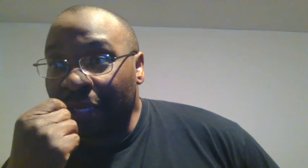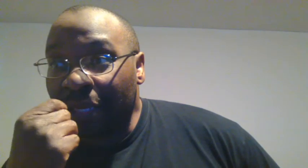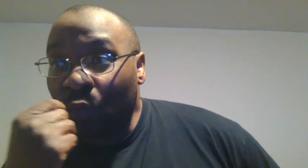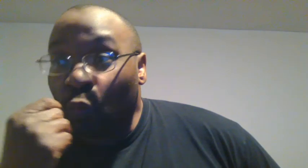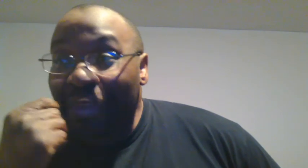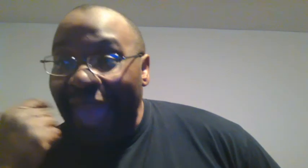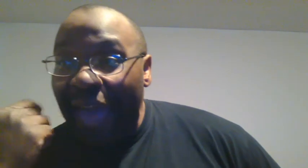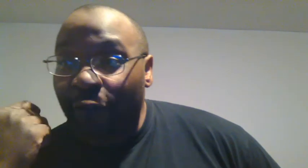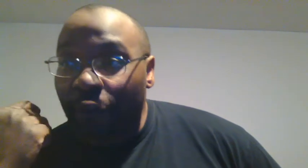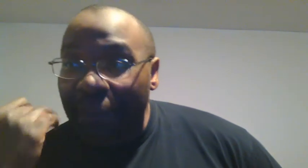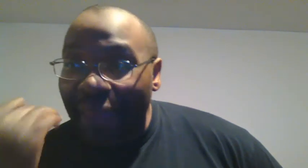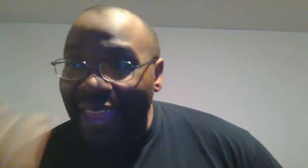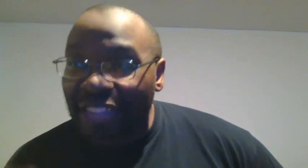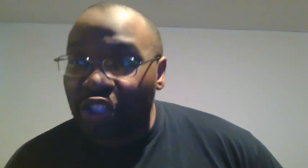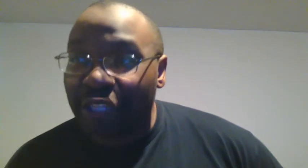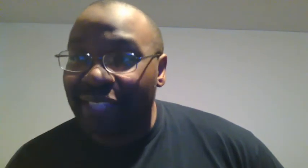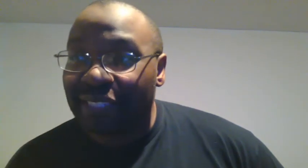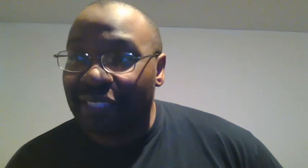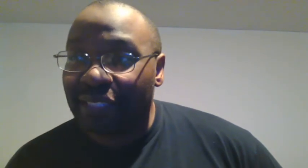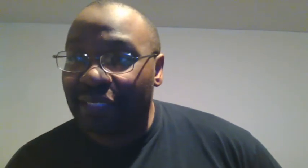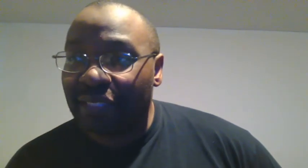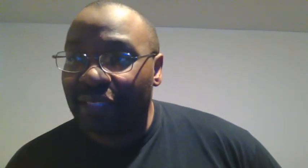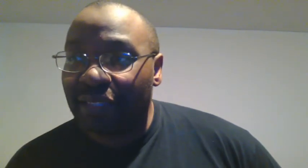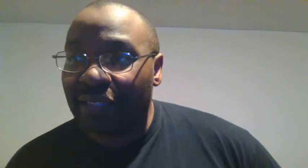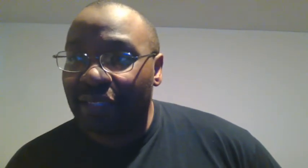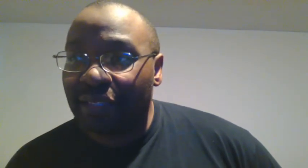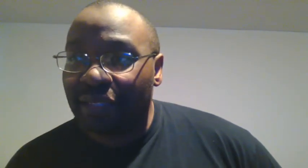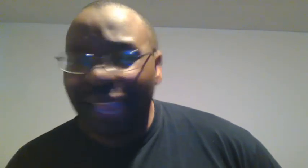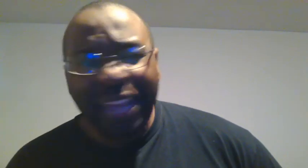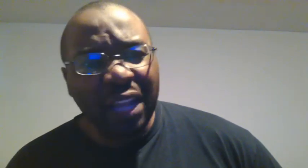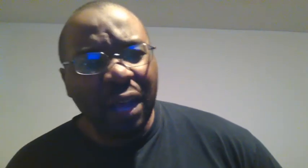We have to be patient and humble.